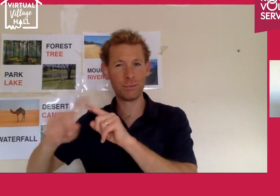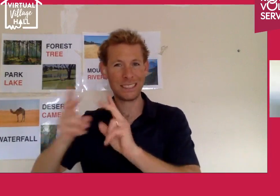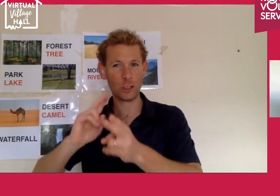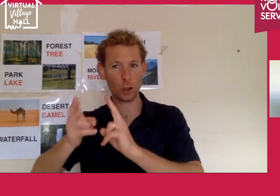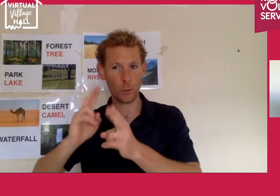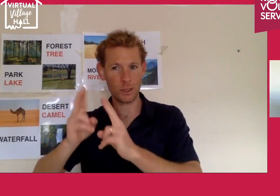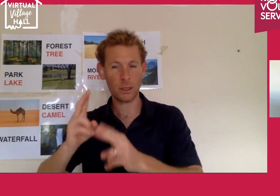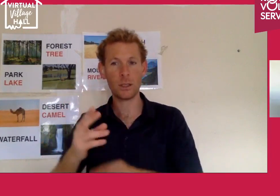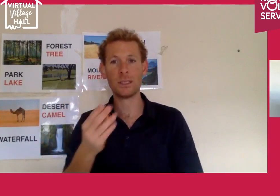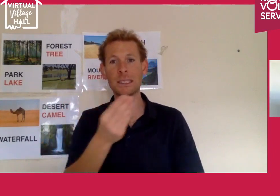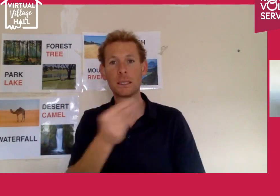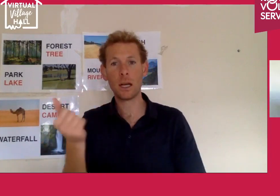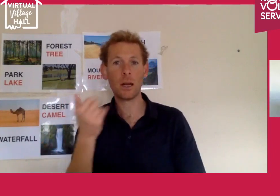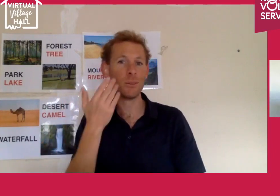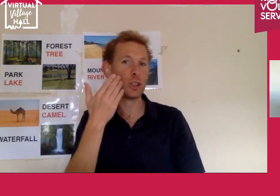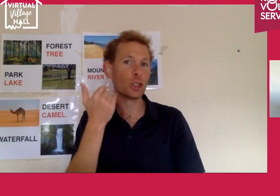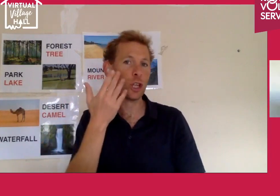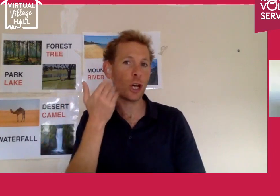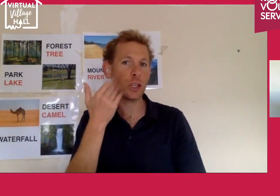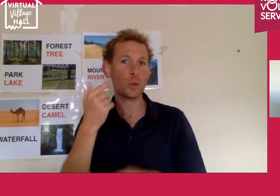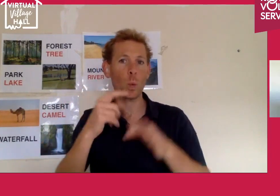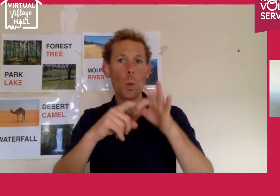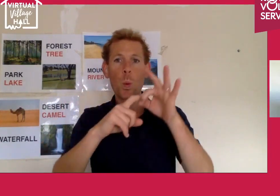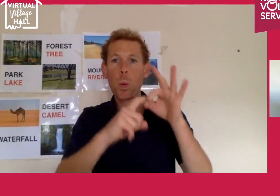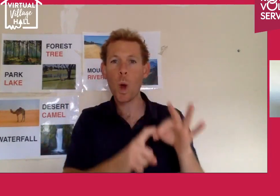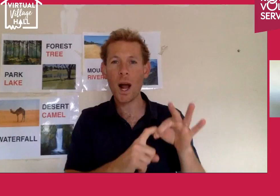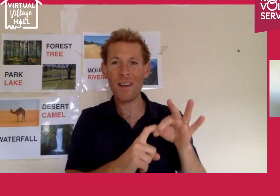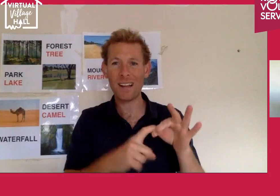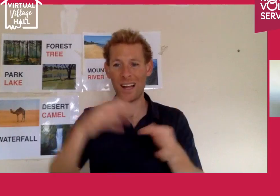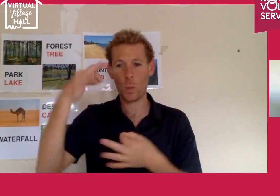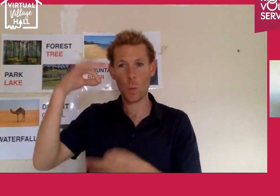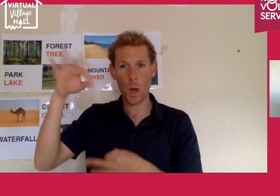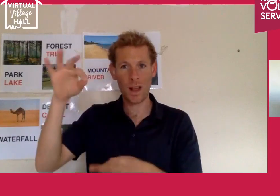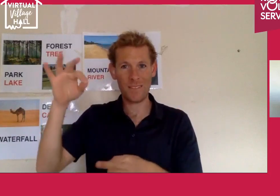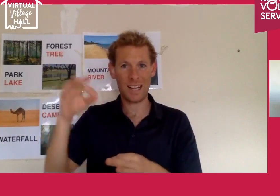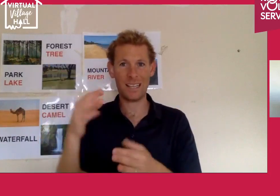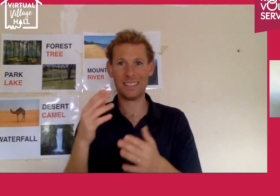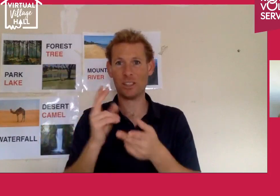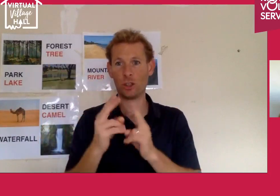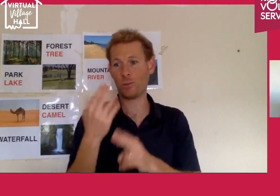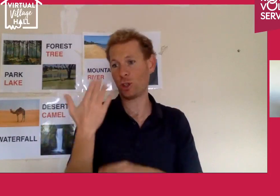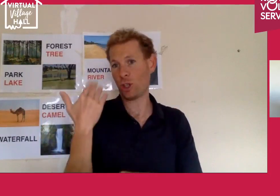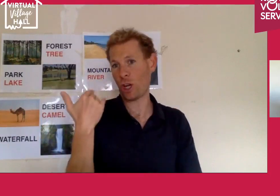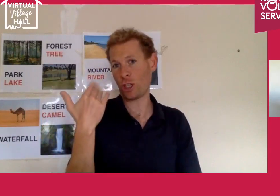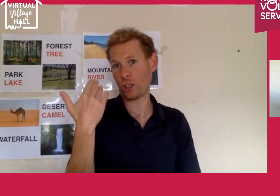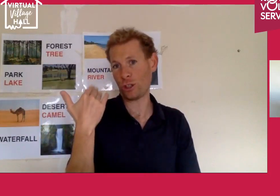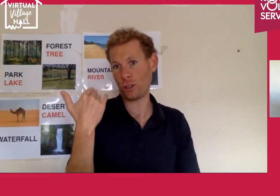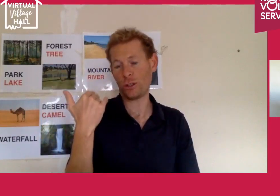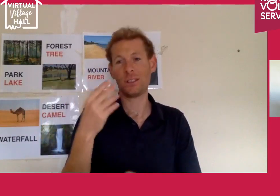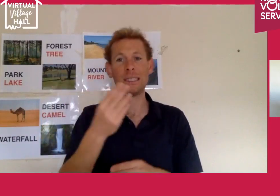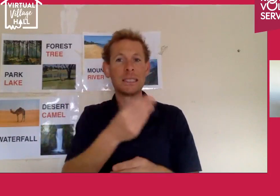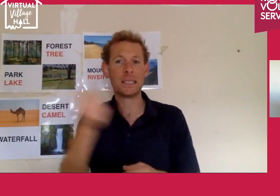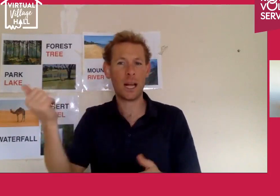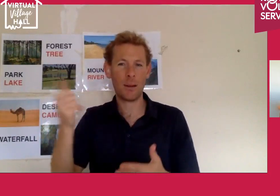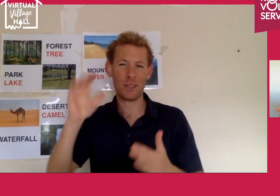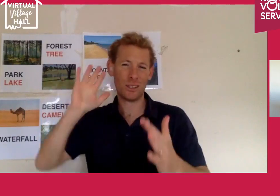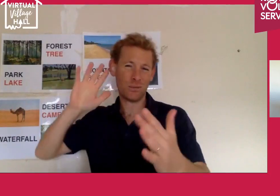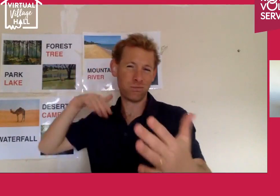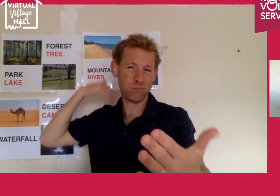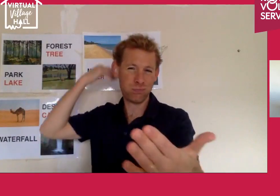In terms of the interpreters, there are all sorts of different types of interpreters. There are some interpreters who have just recently